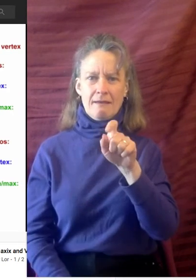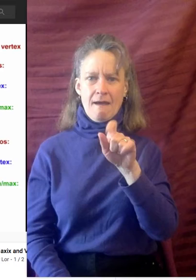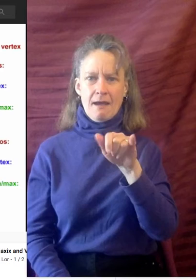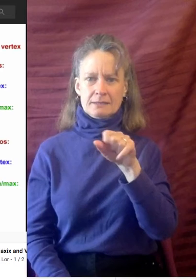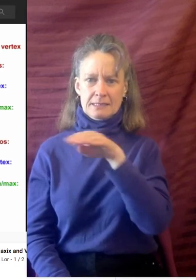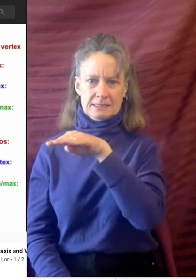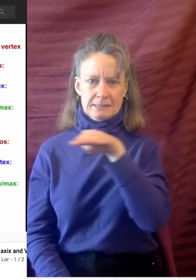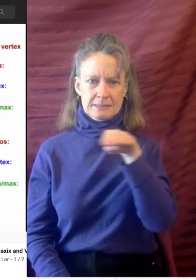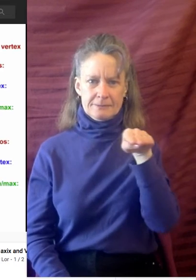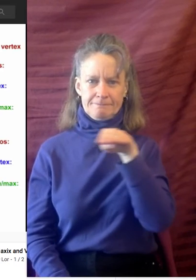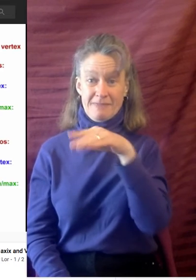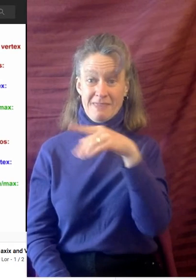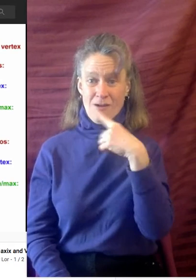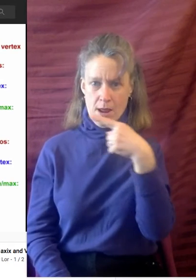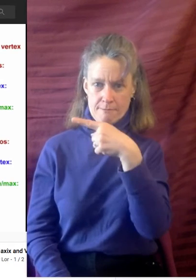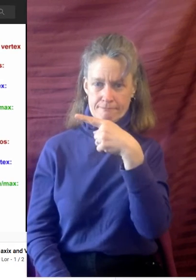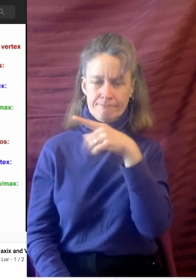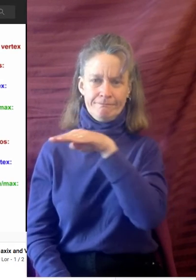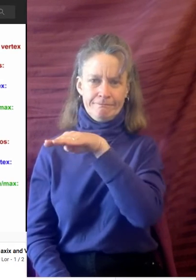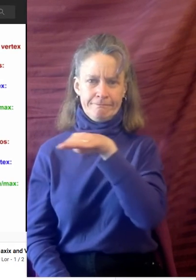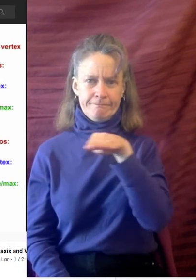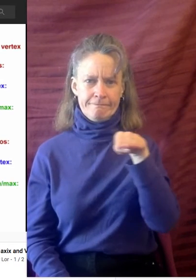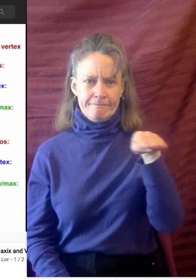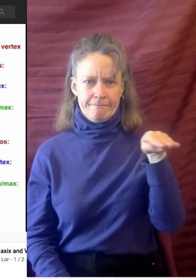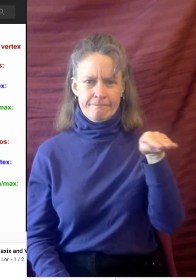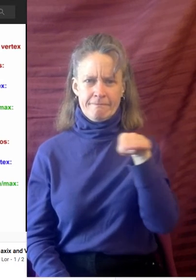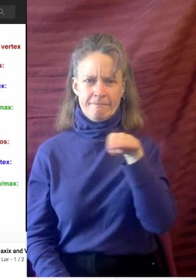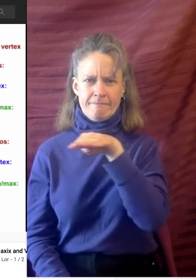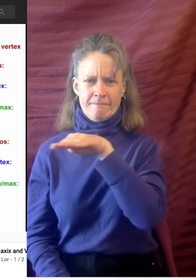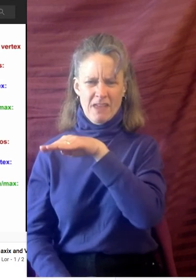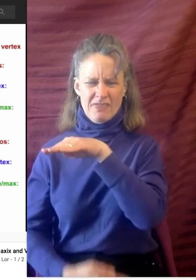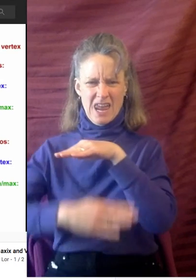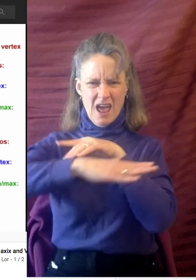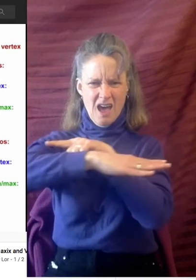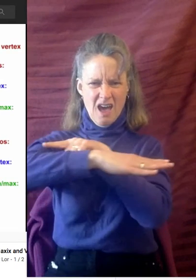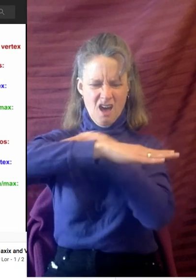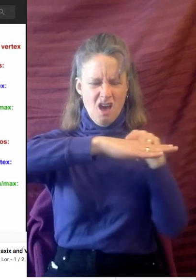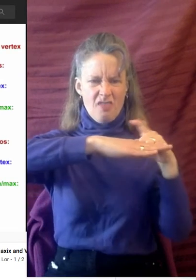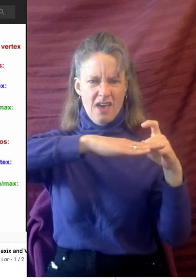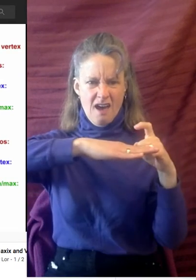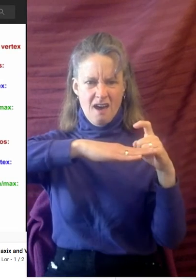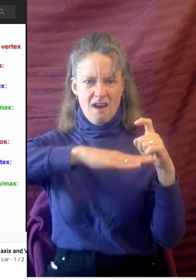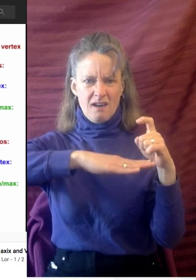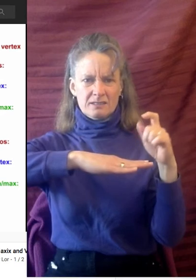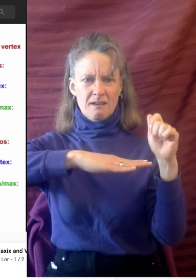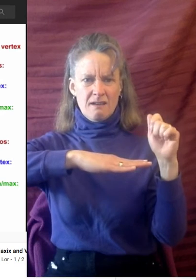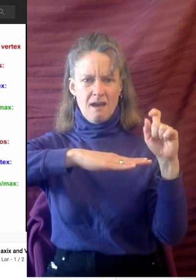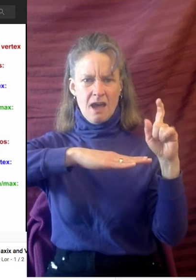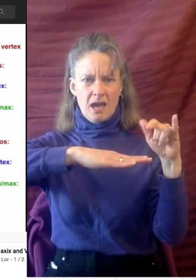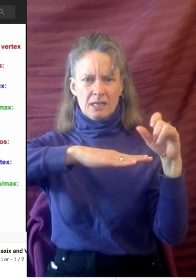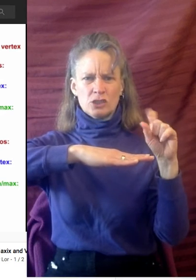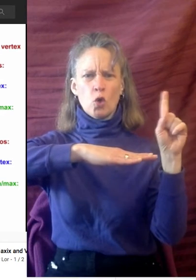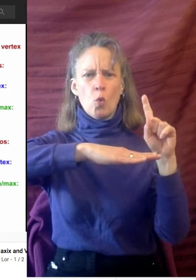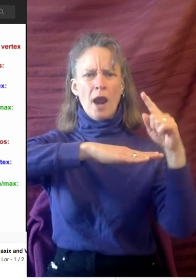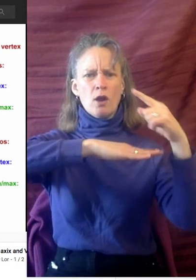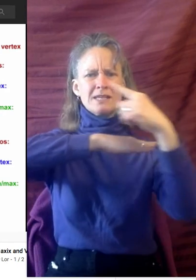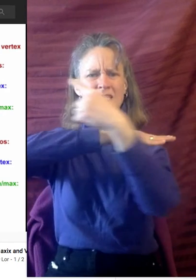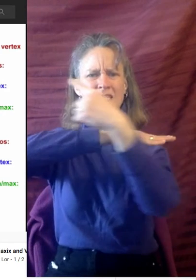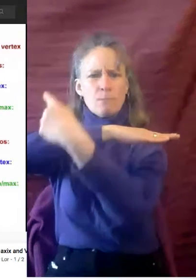and find where along the x-axis does this parabola